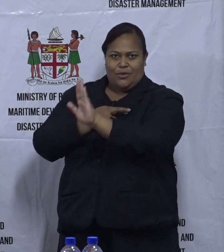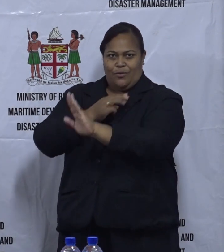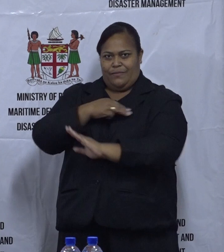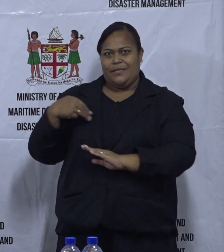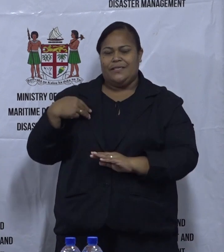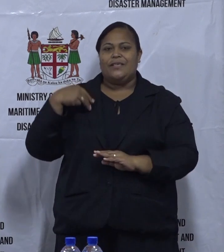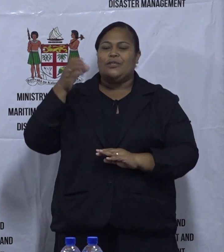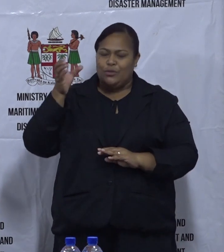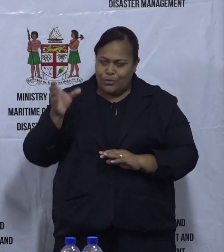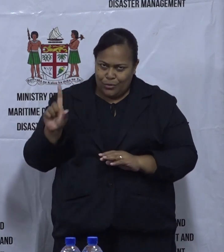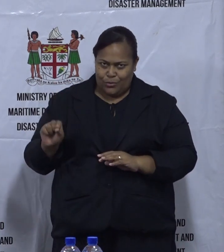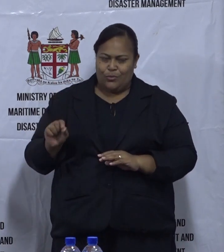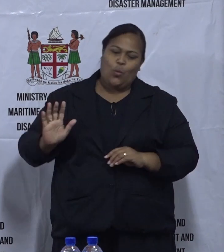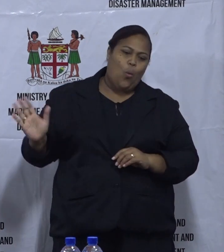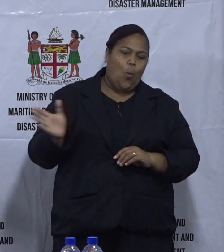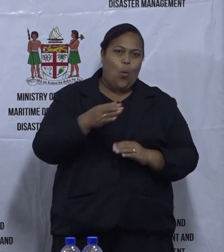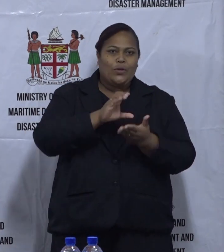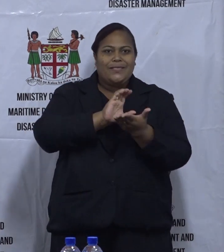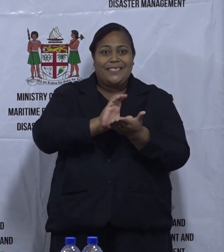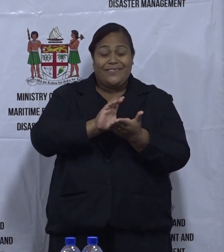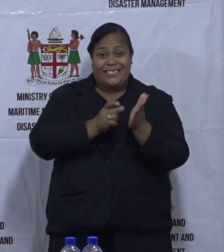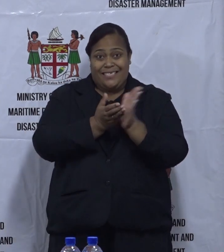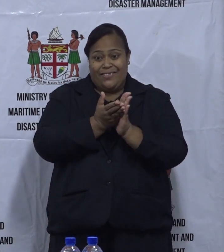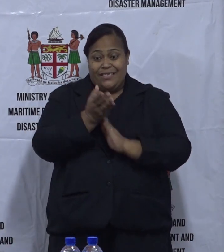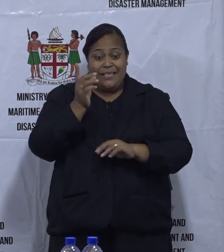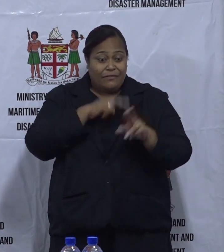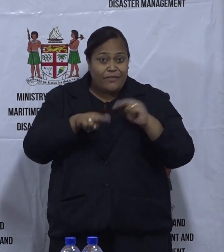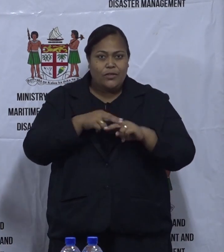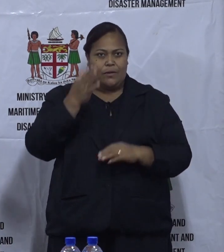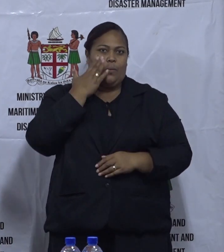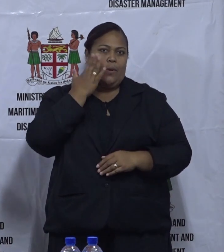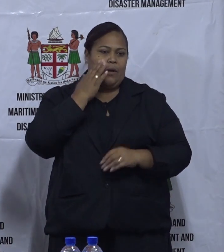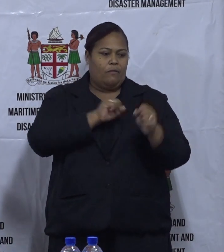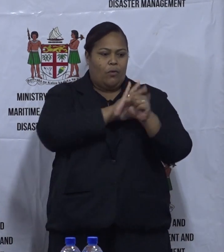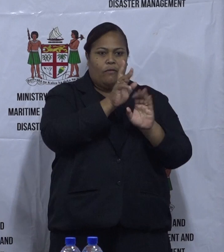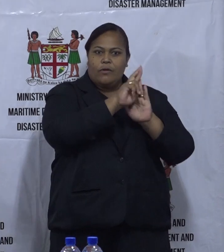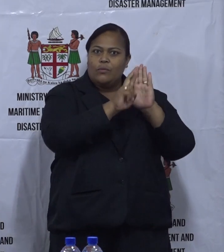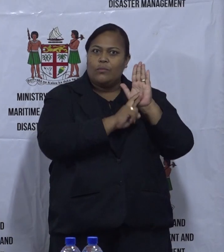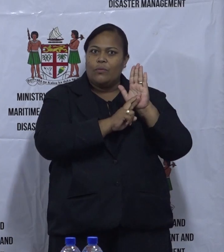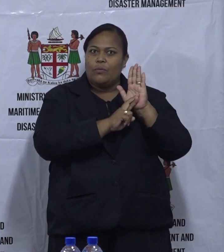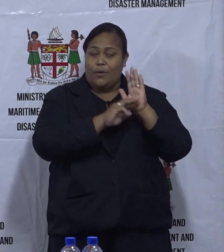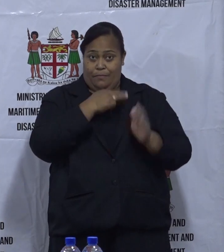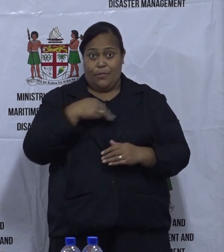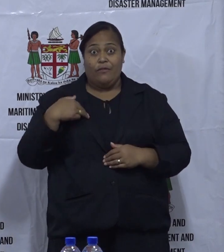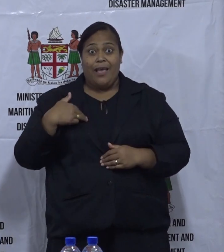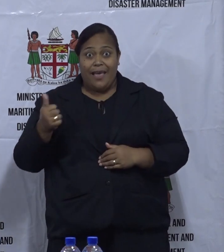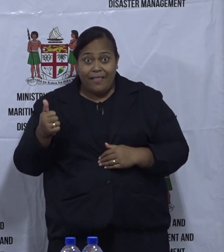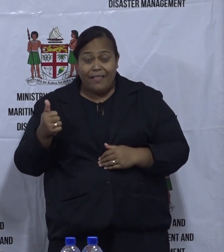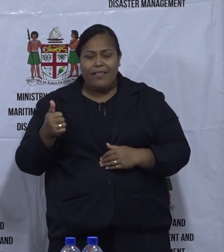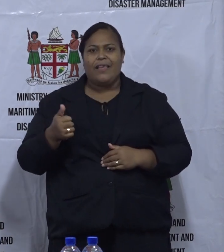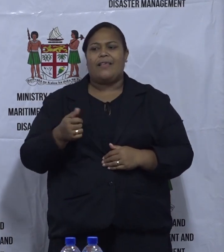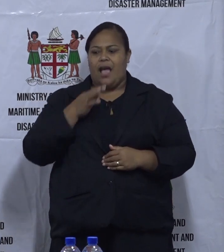civil servants in Fiji are aware of the COVID protocols, but Health is emphasizing that we divide